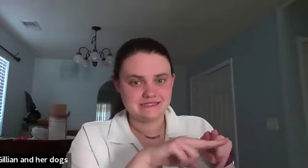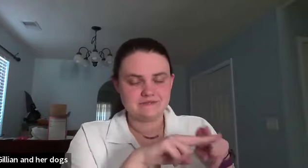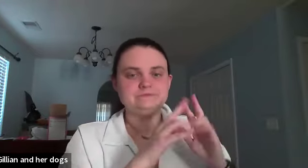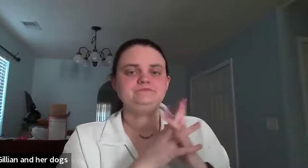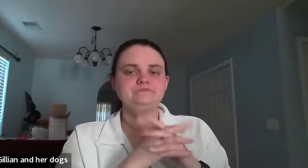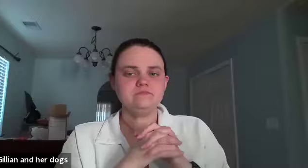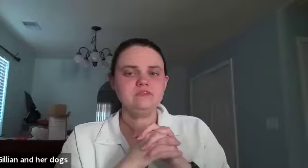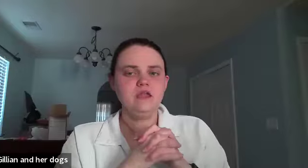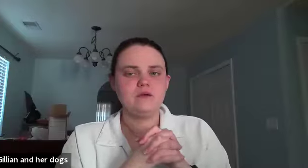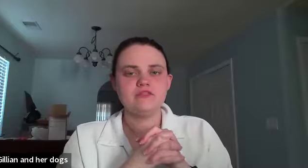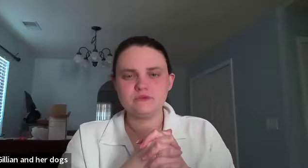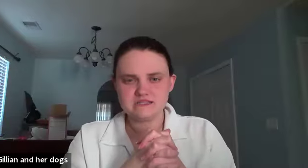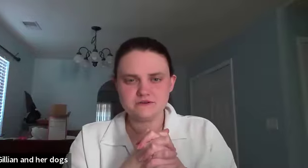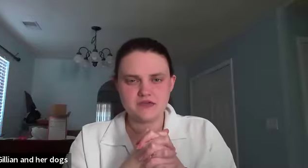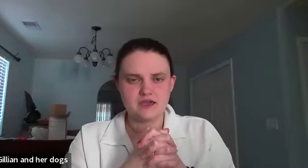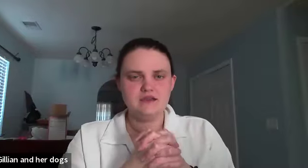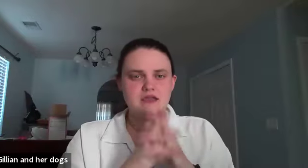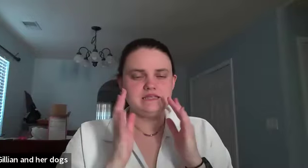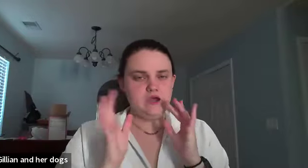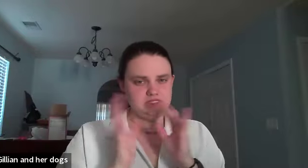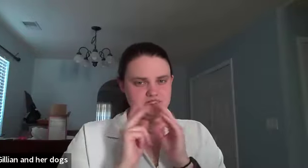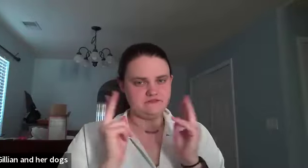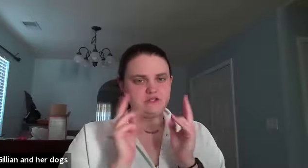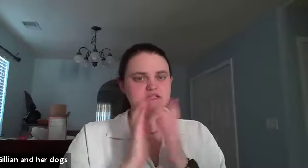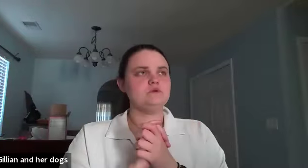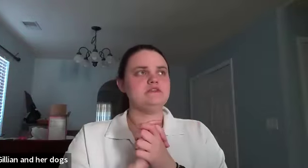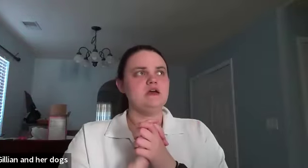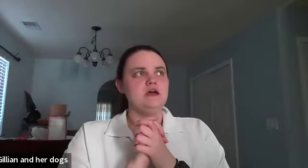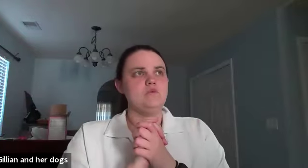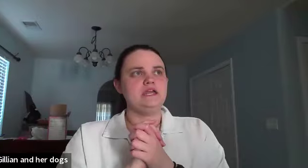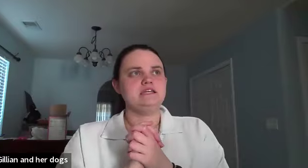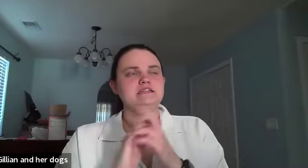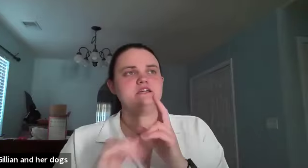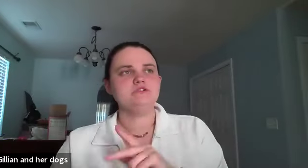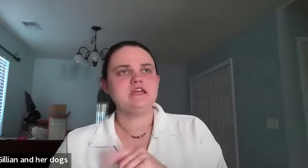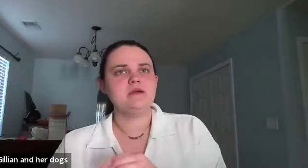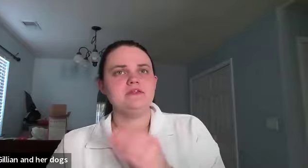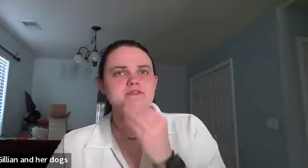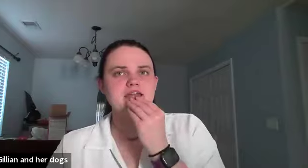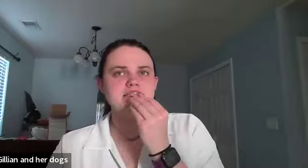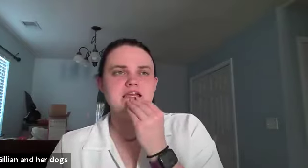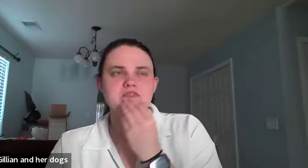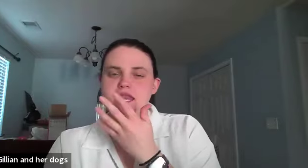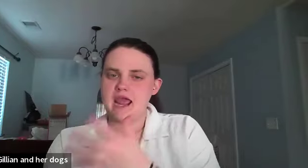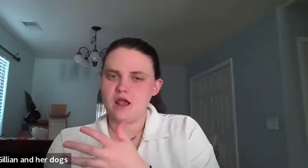sit. And the reason for that is I always like to visualize it with when it's a double tap, that is like the